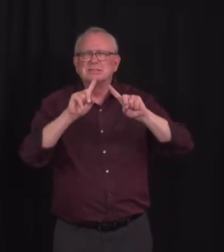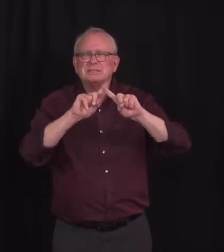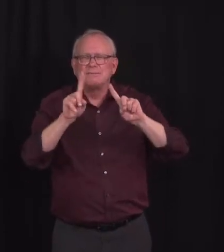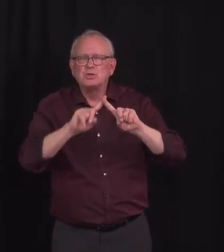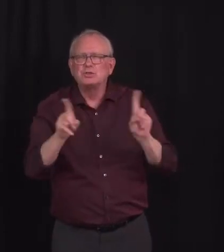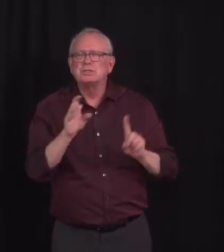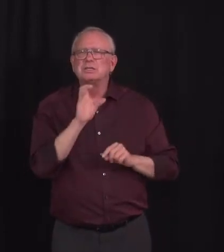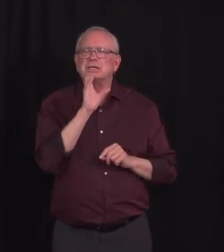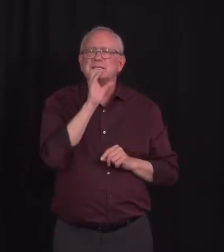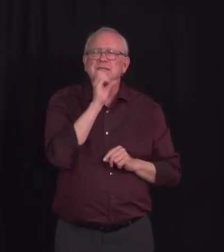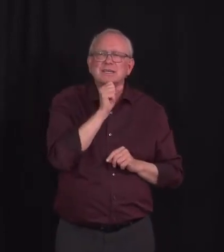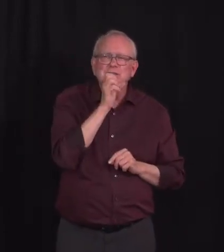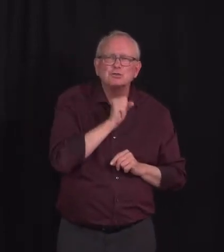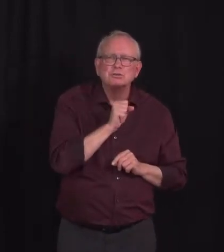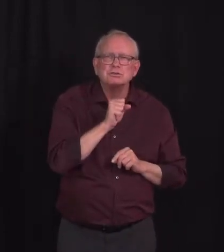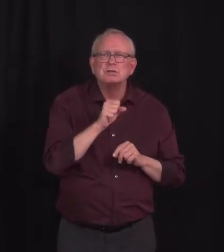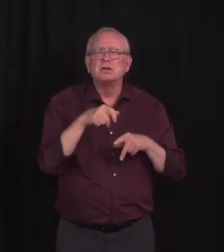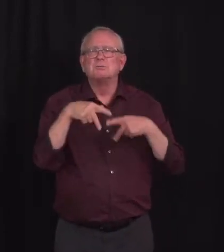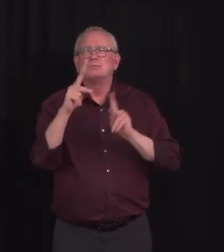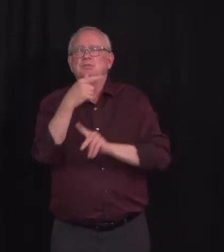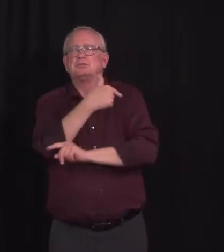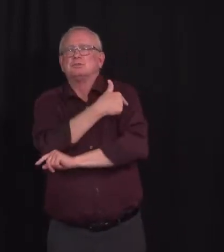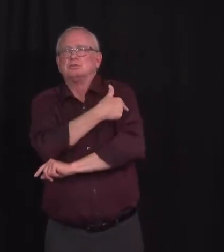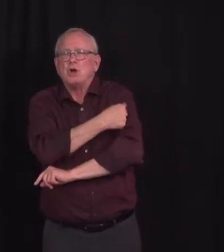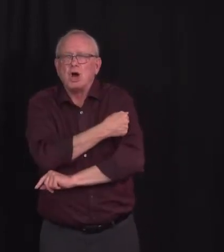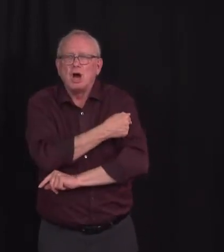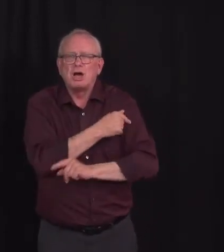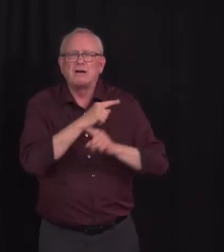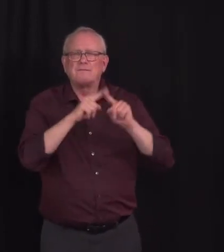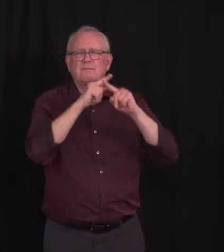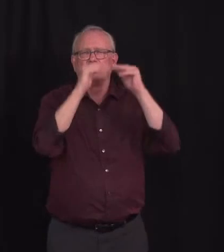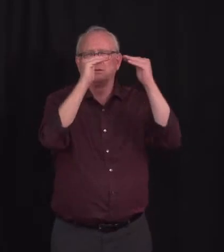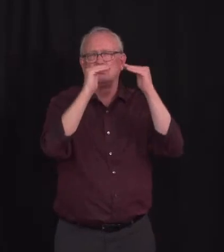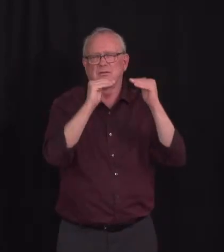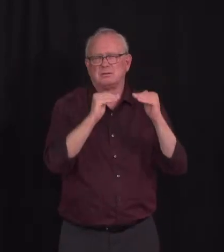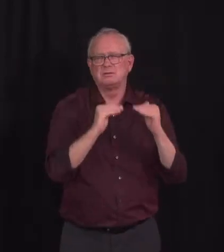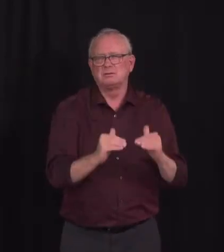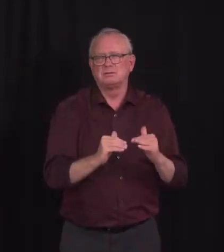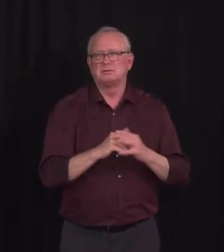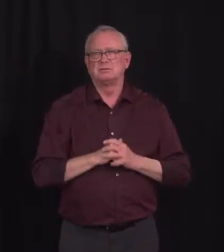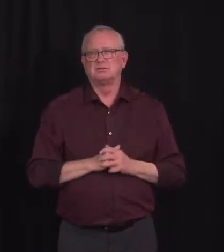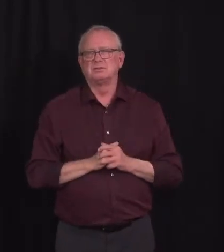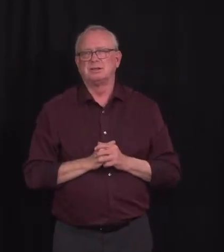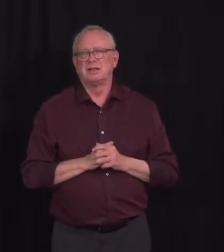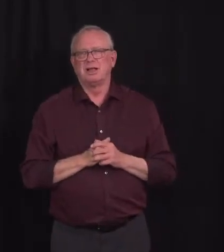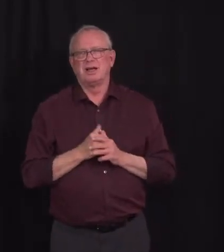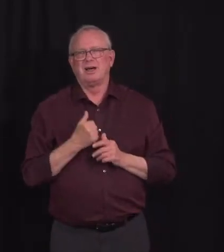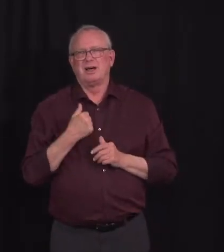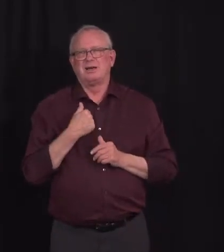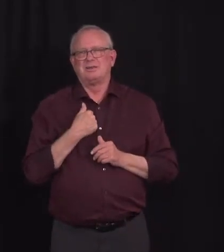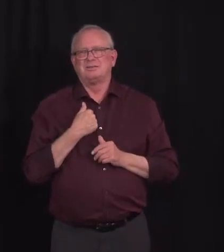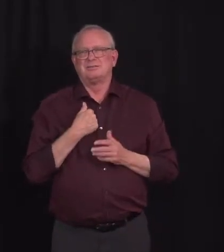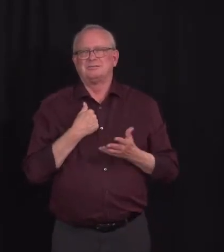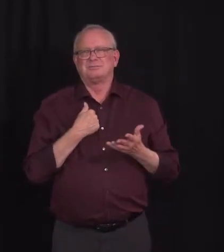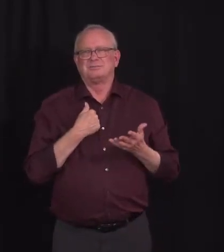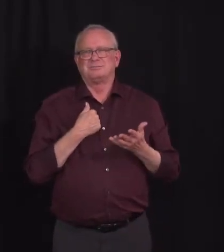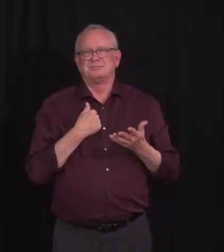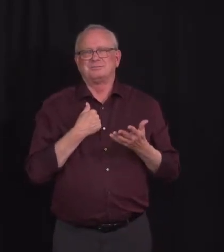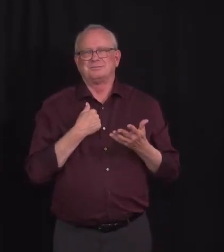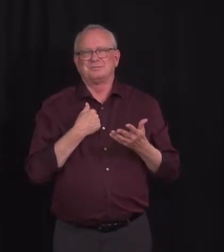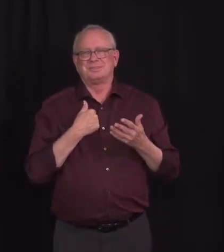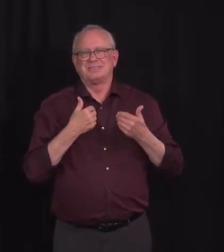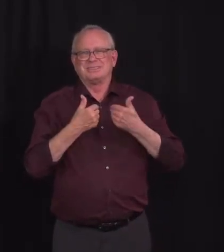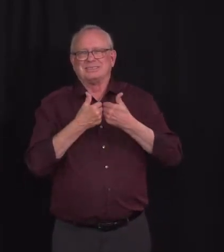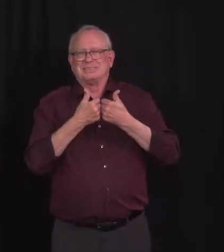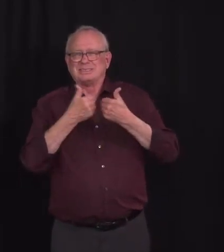and calculating the uptake of that, and then removing them from that overall estimate of post-infection immunity